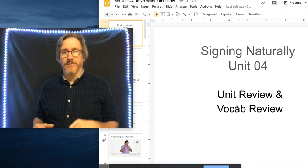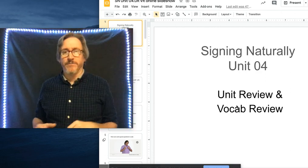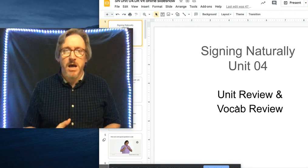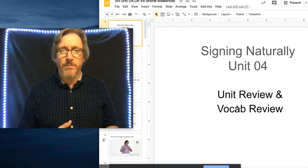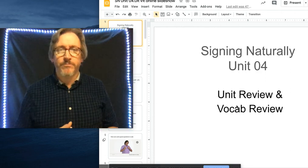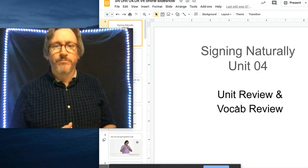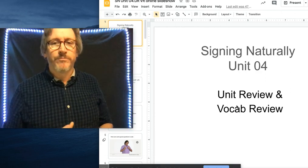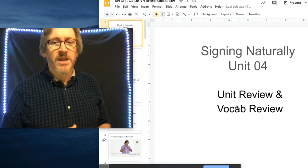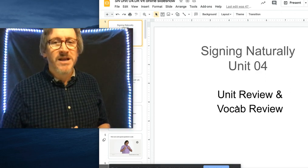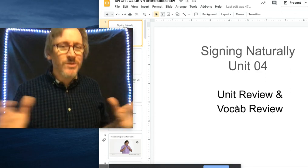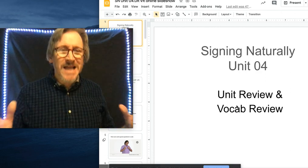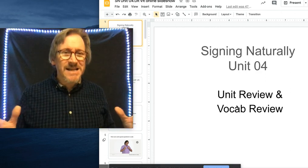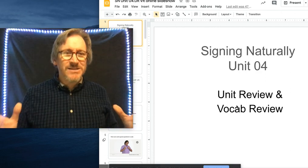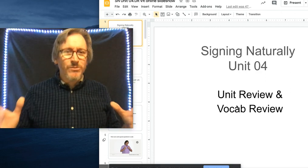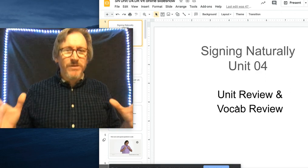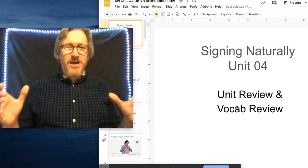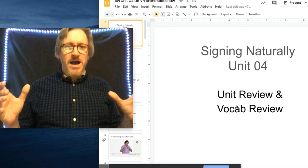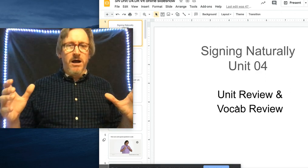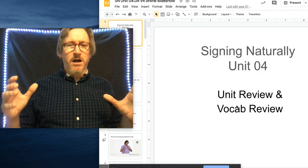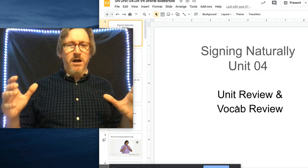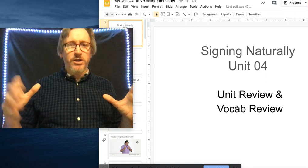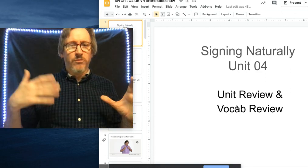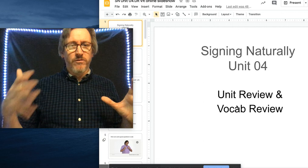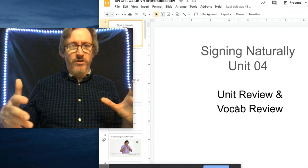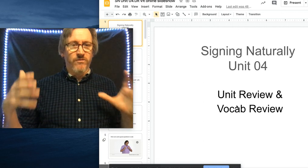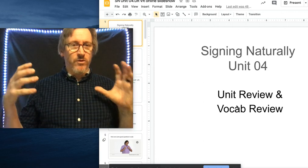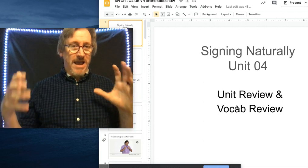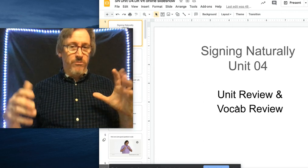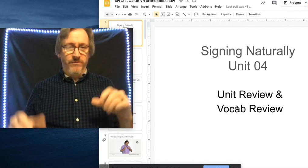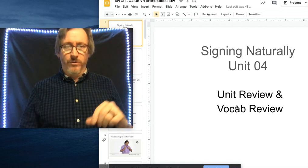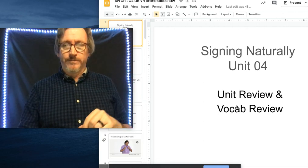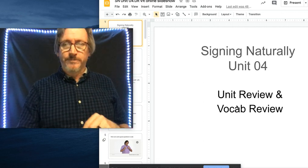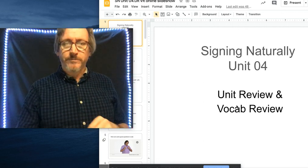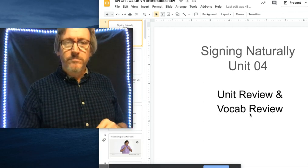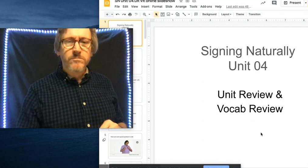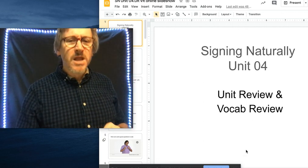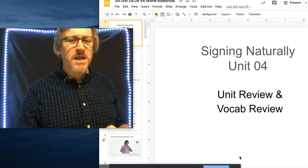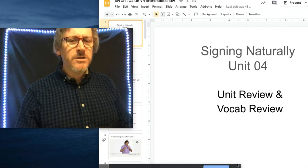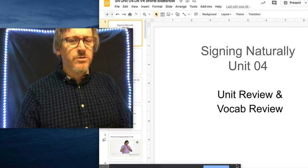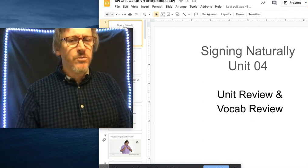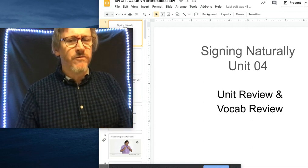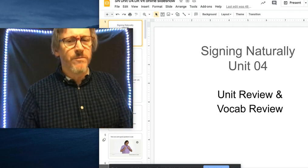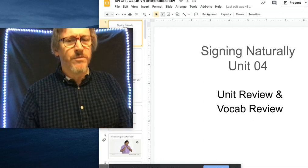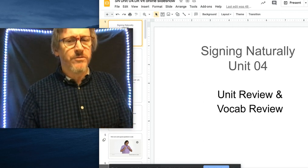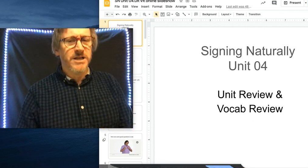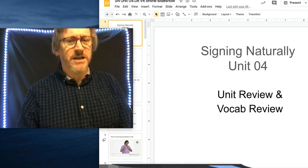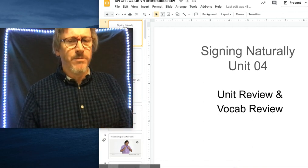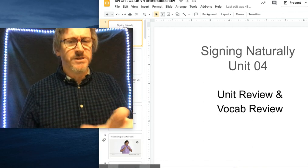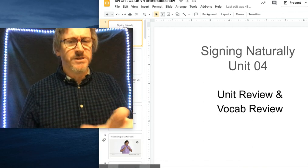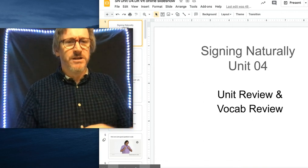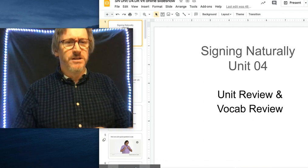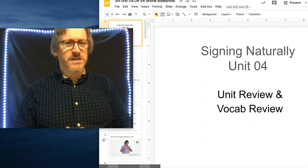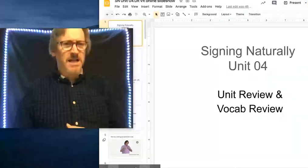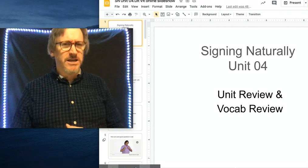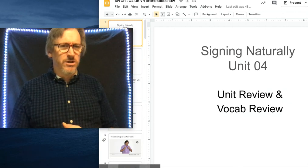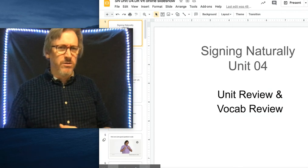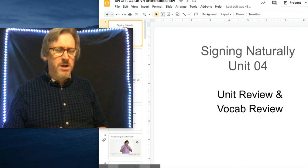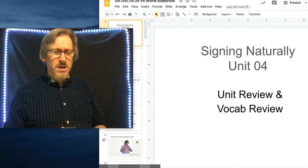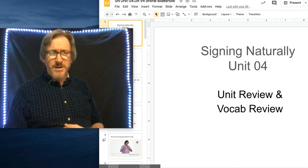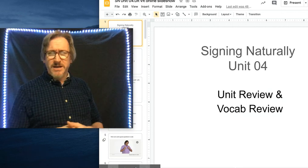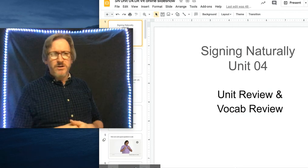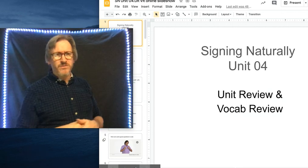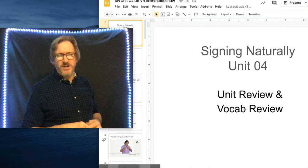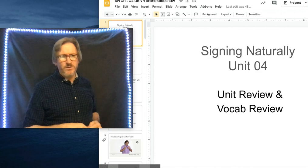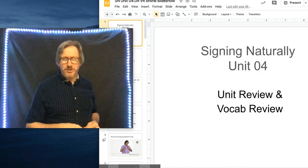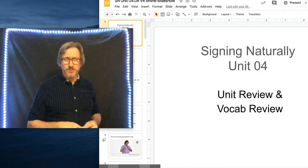Okay. So last, we've got unit review, vocab review. I didn't do the one from 13. I posted the slideshow,